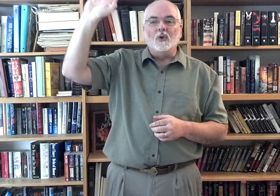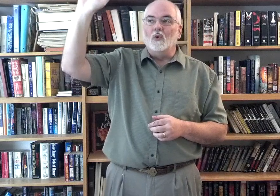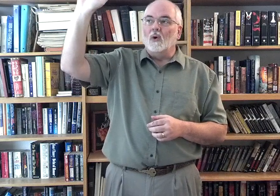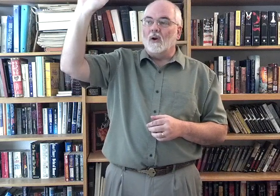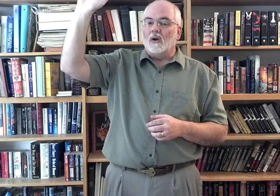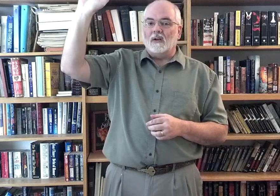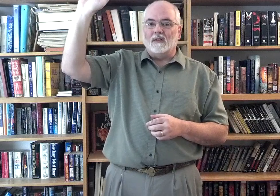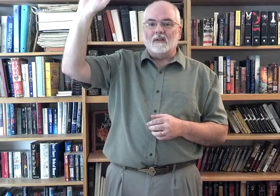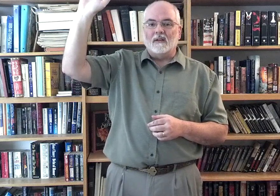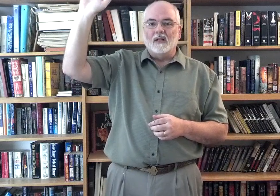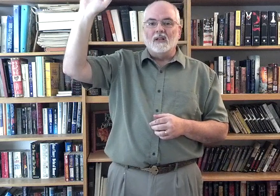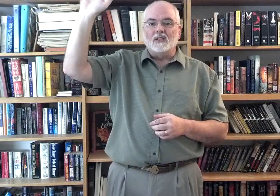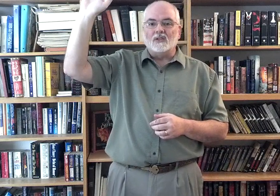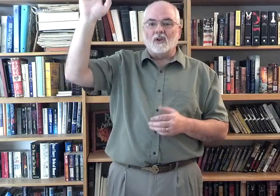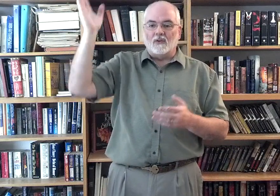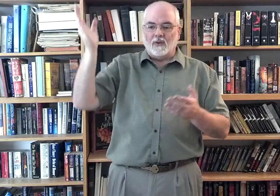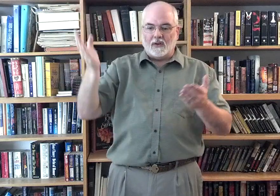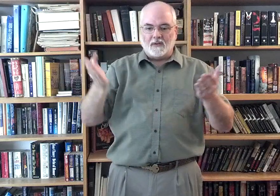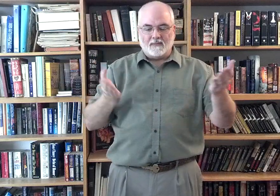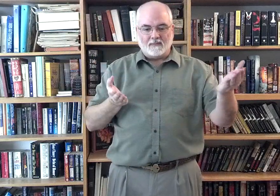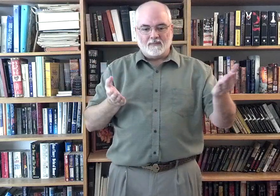your servant.